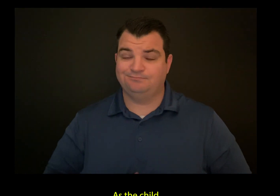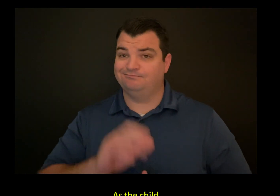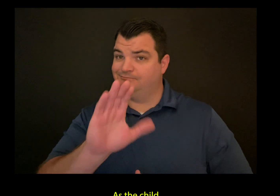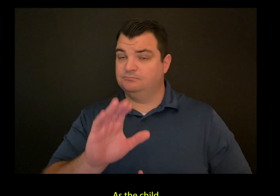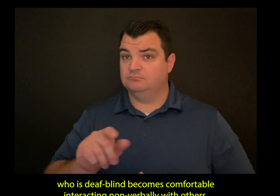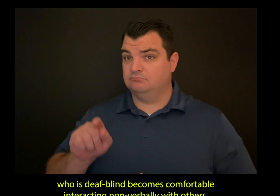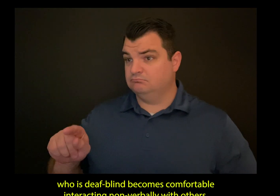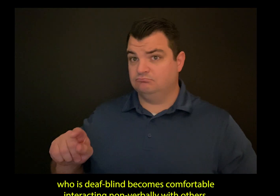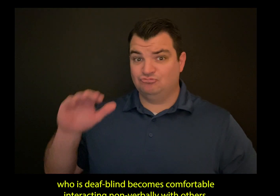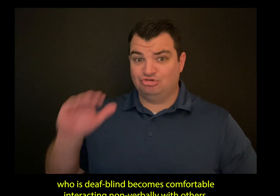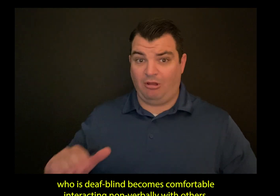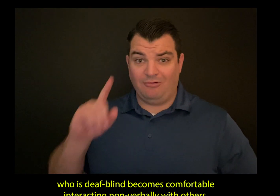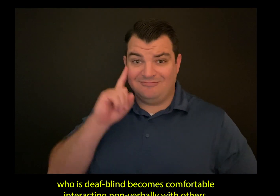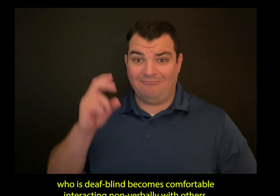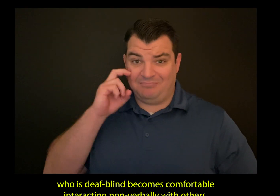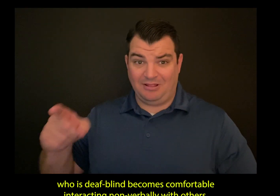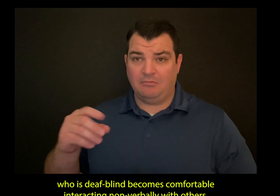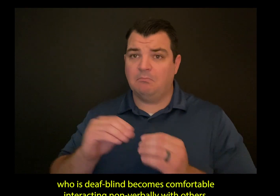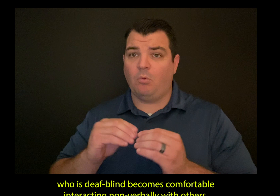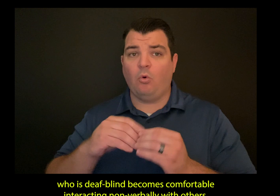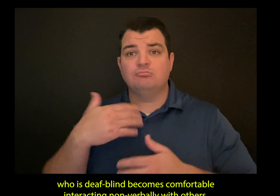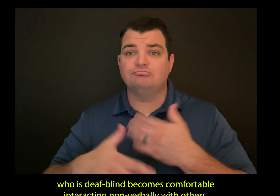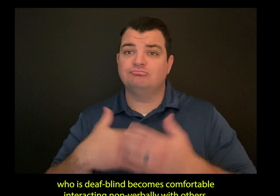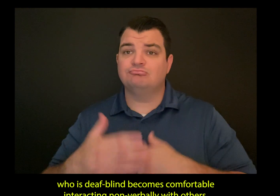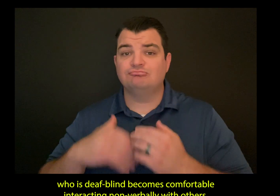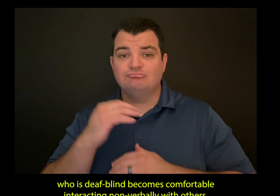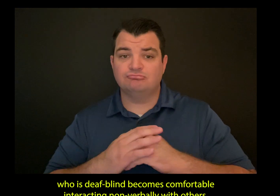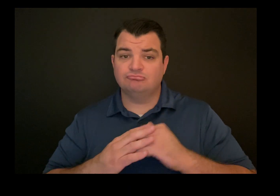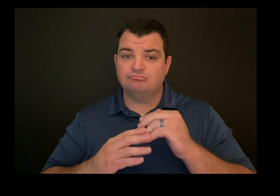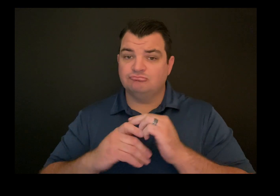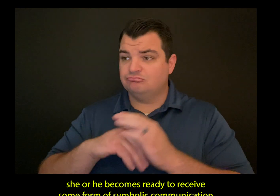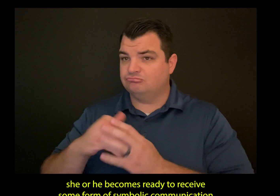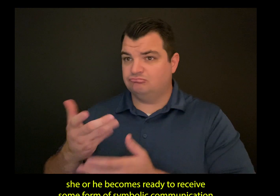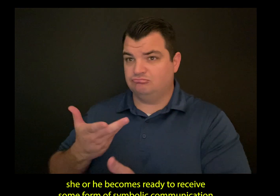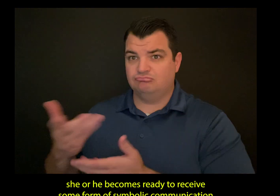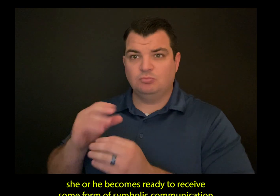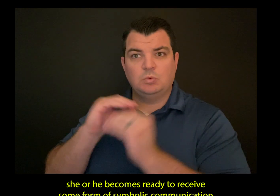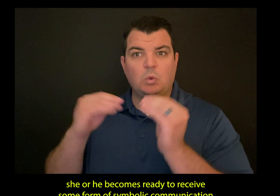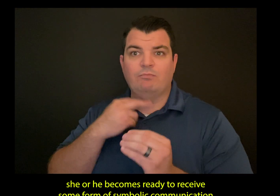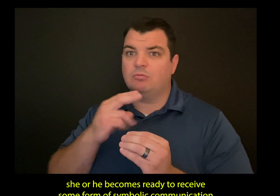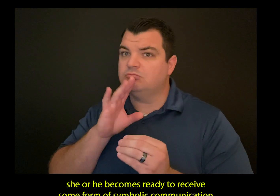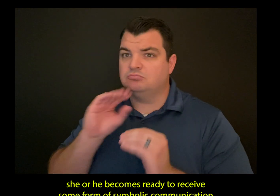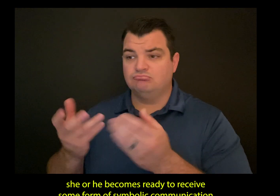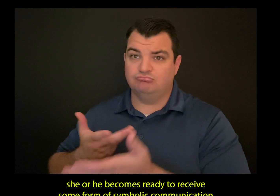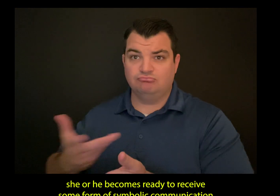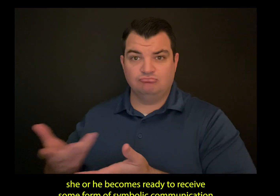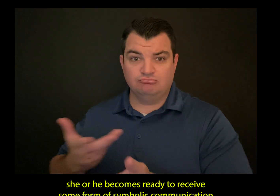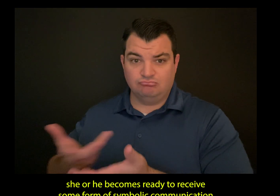As the child who is deafblind becomes comfortable interacting nonverbally with others, she or he becomes ready to receive some form of